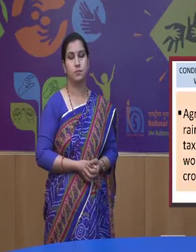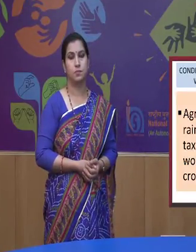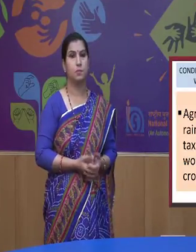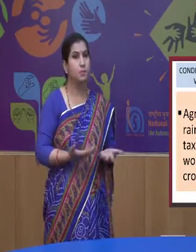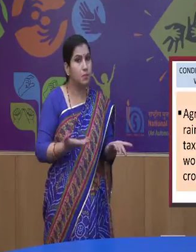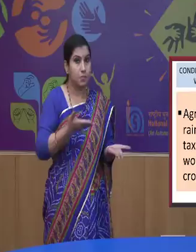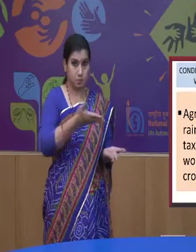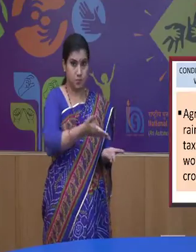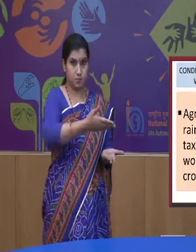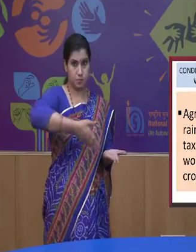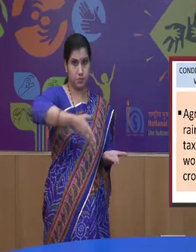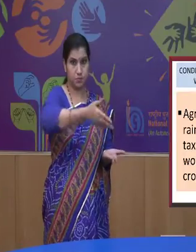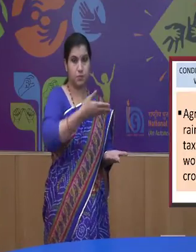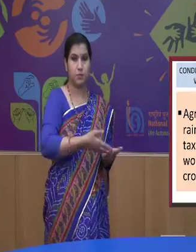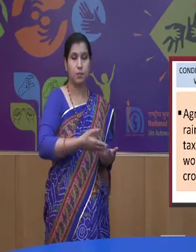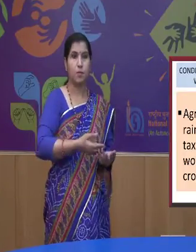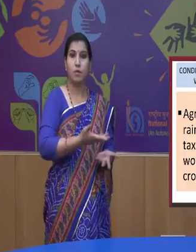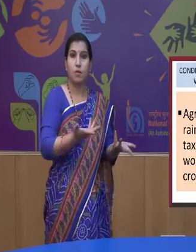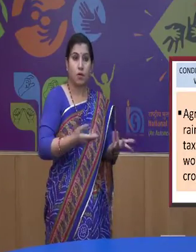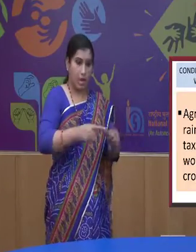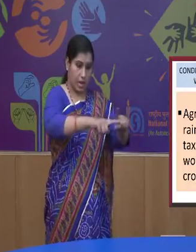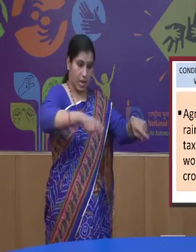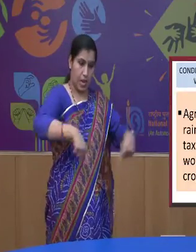However, the demand of land tax